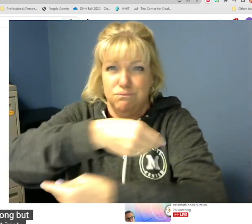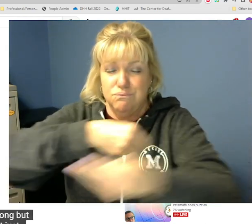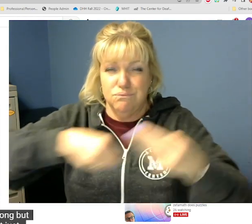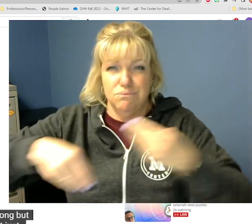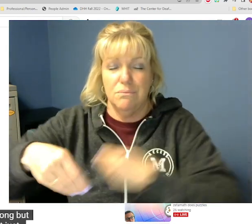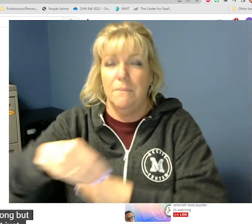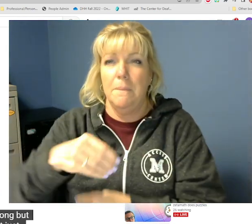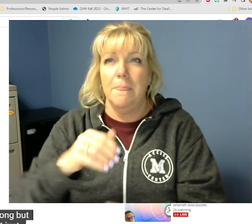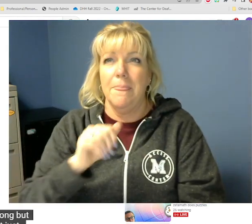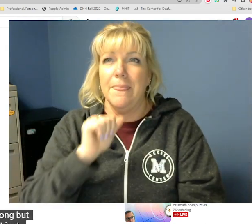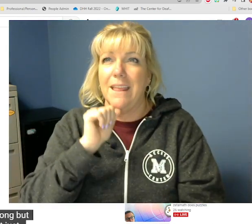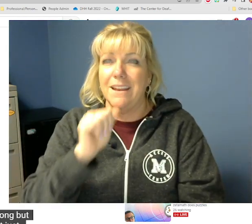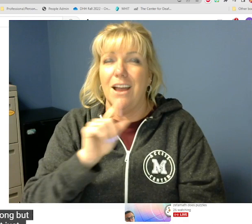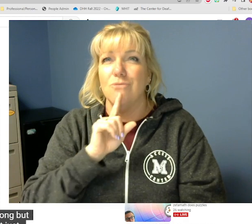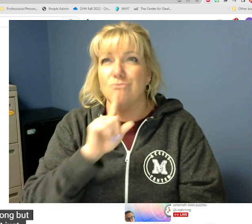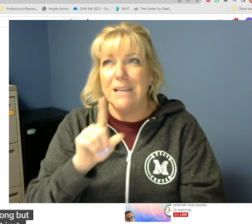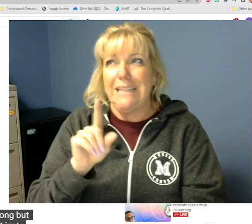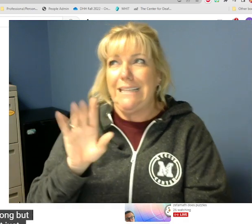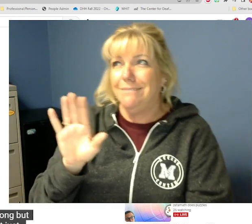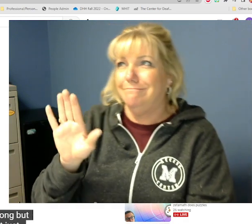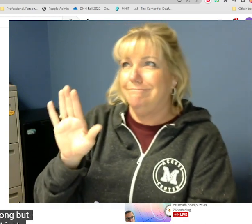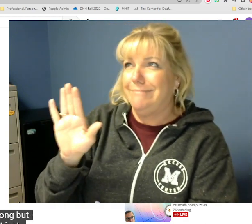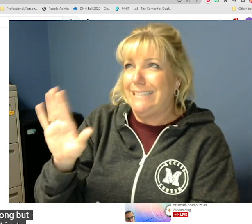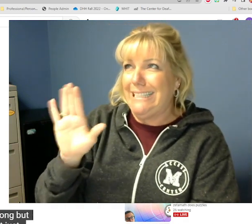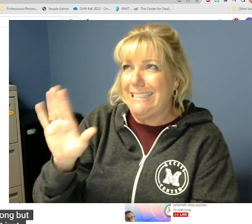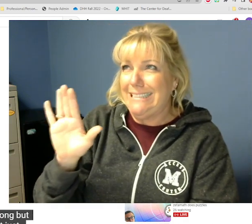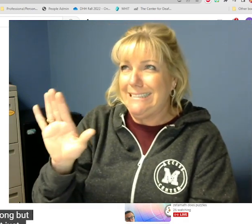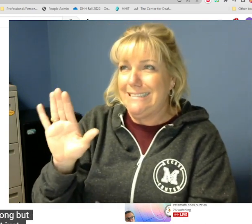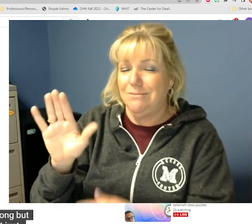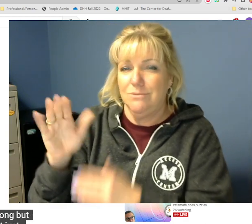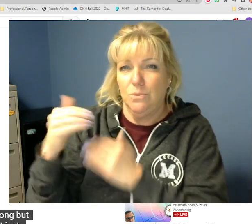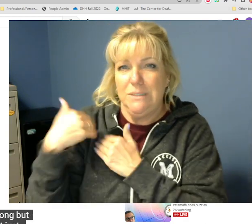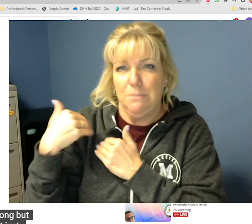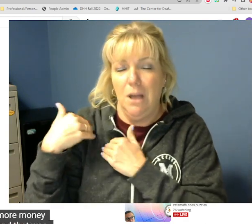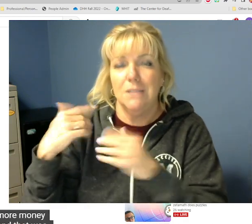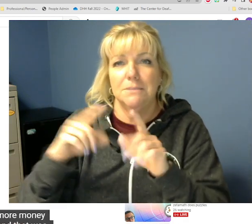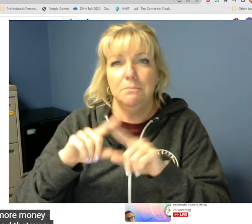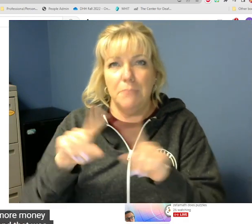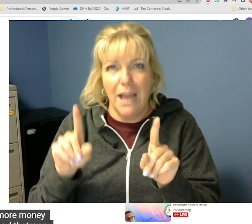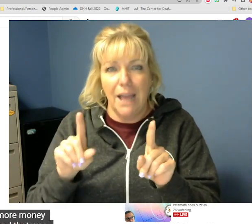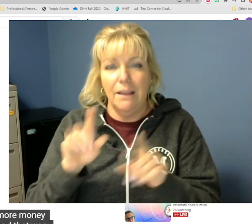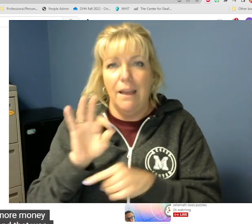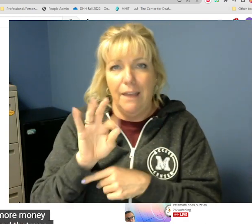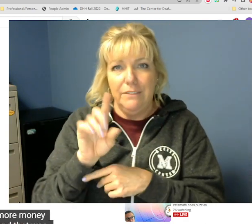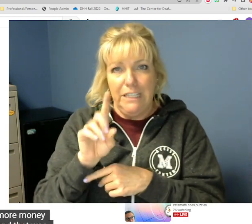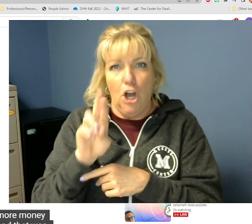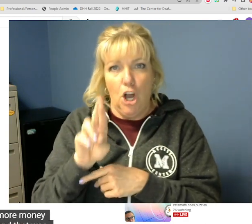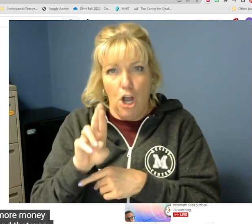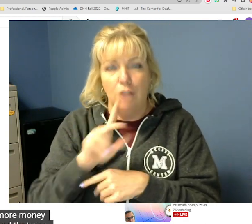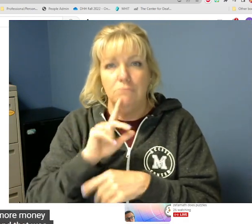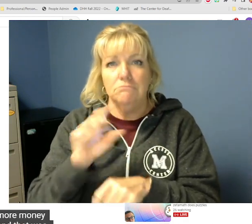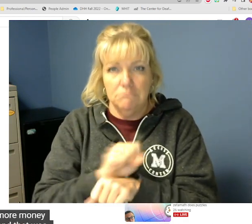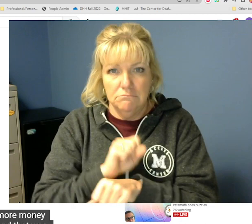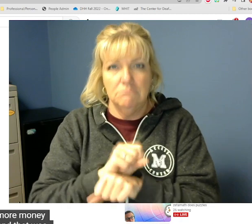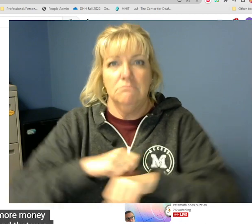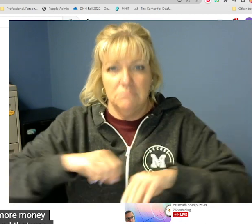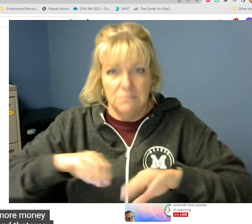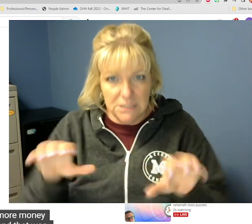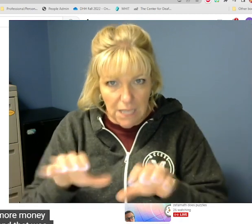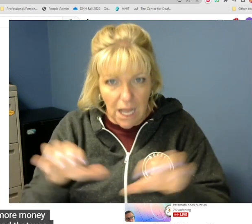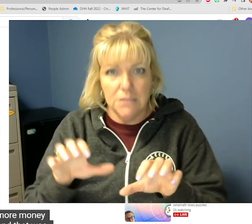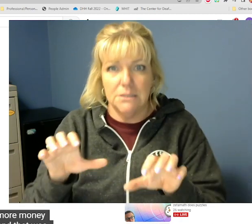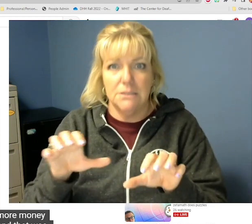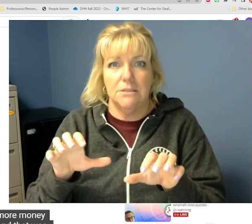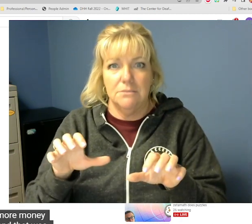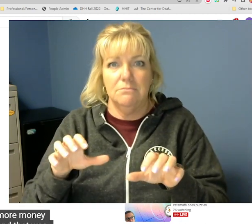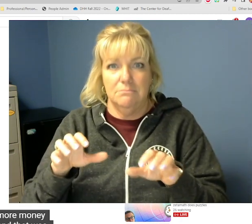connection to Huey Long, but it's a response to Long, and that just the idea that we needed to